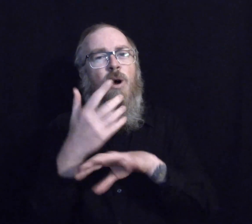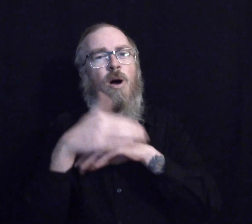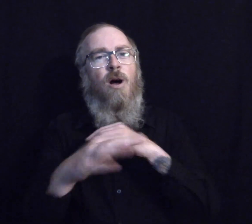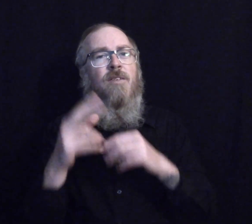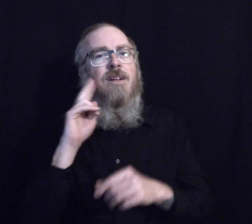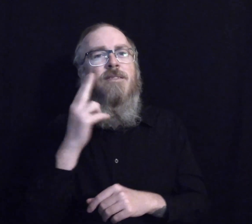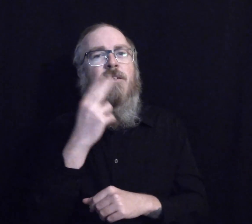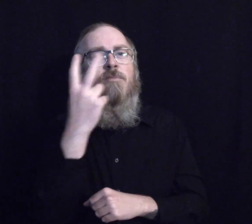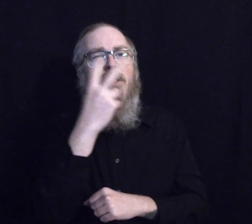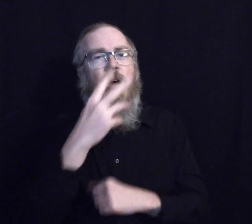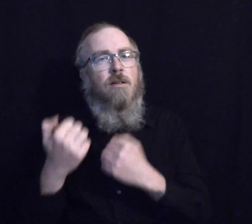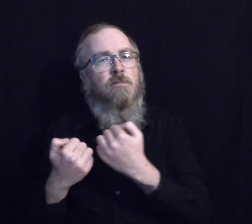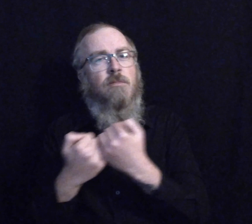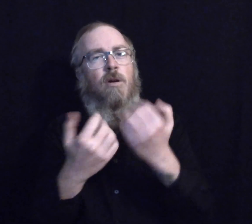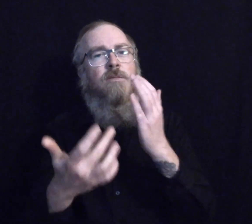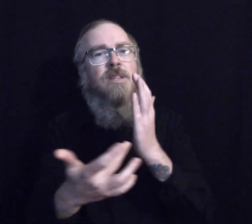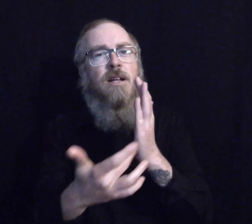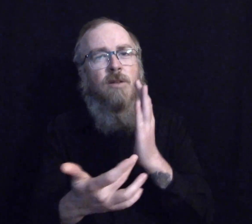about deafblind assistive technology.